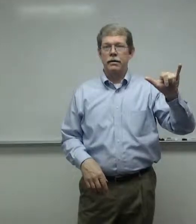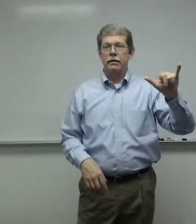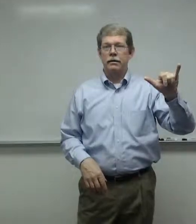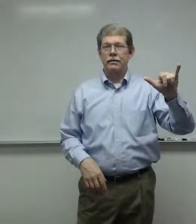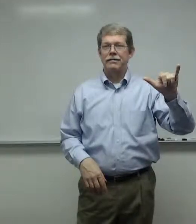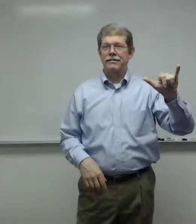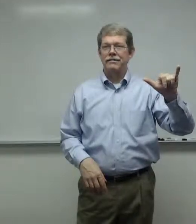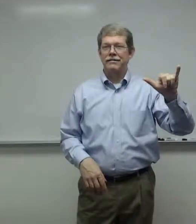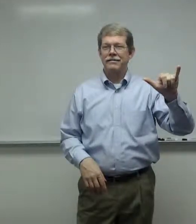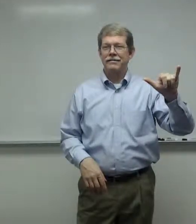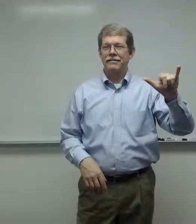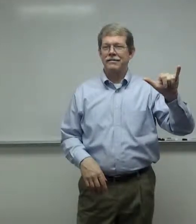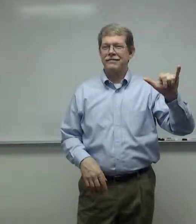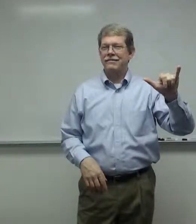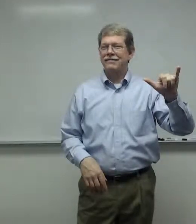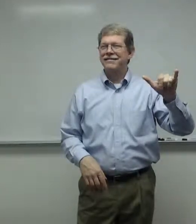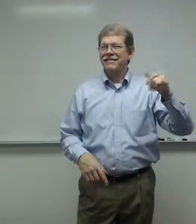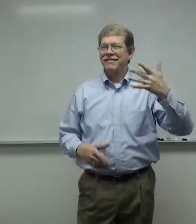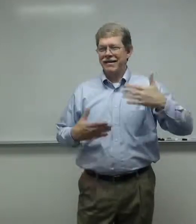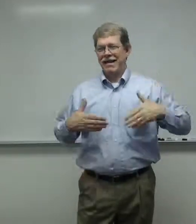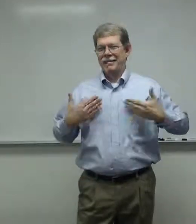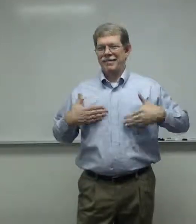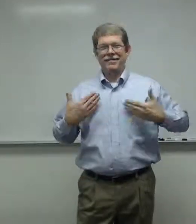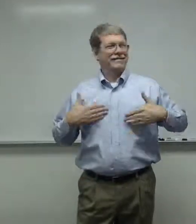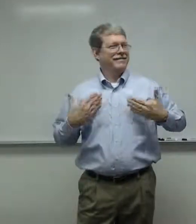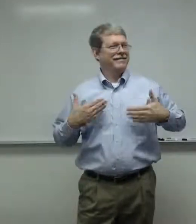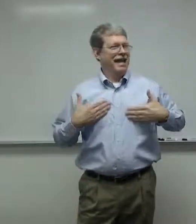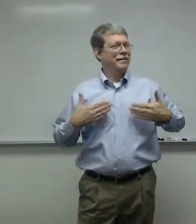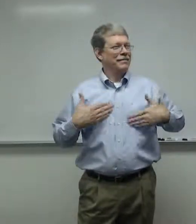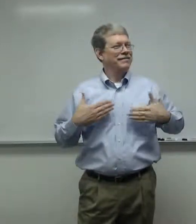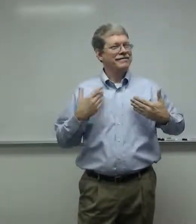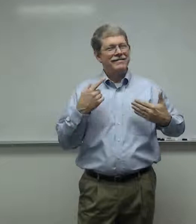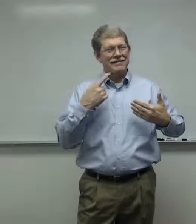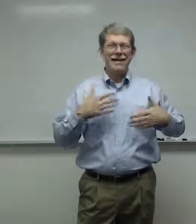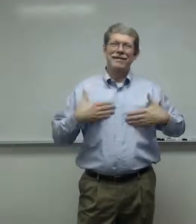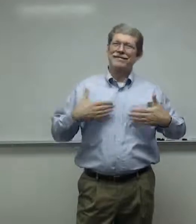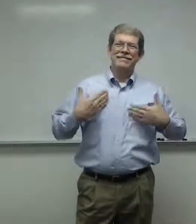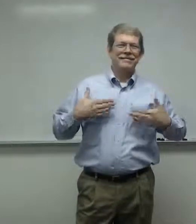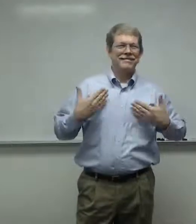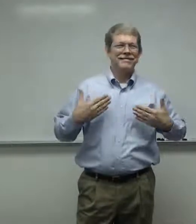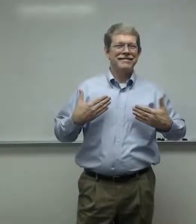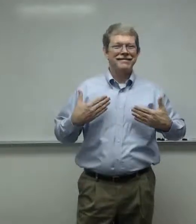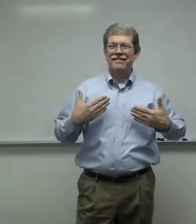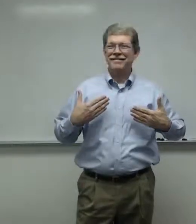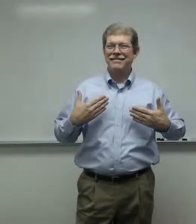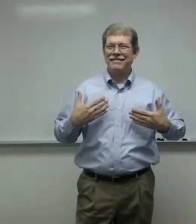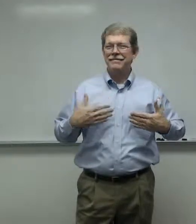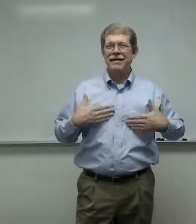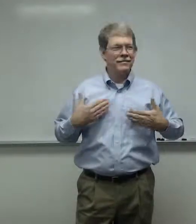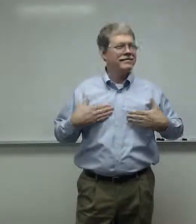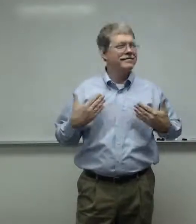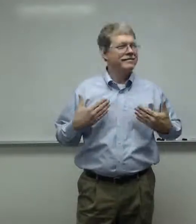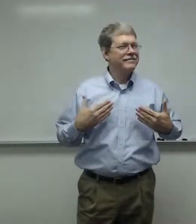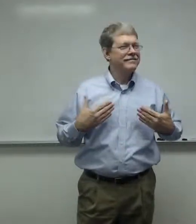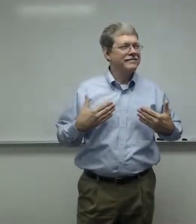You guys remember this? Happy. You remember the sign? Happy. Yeah. And of course you want to do it with a smiley face, right?